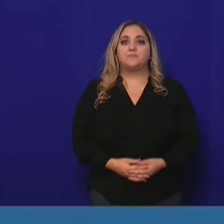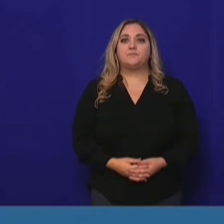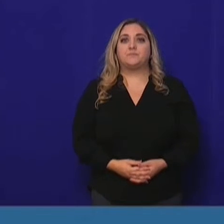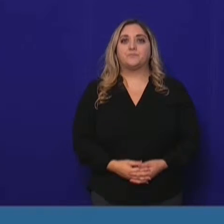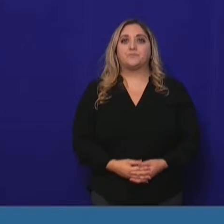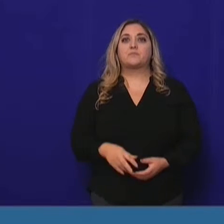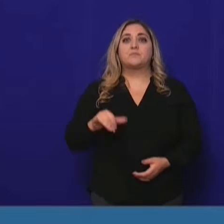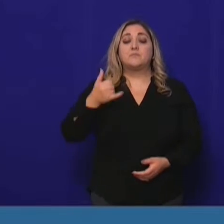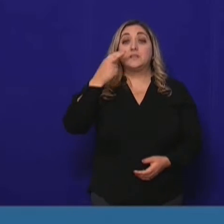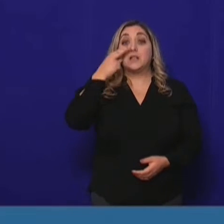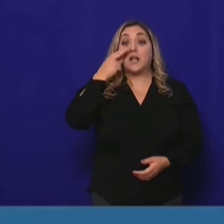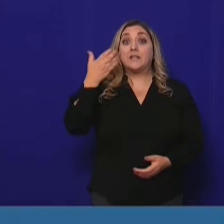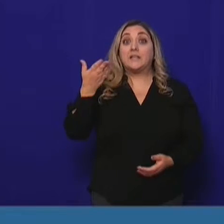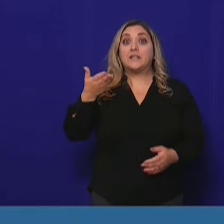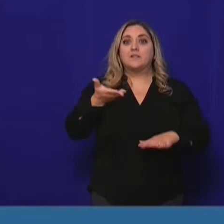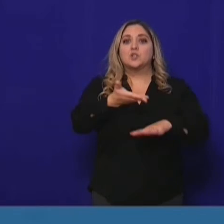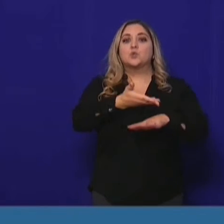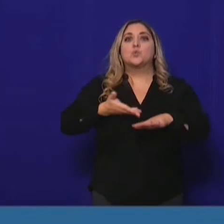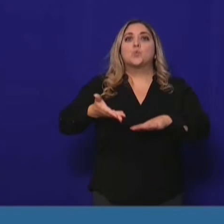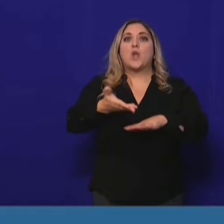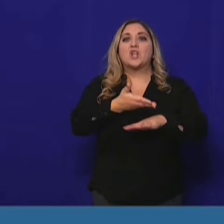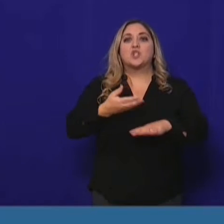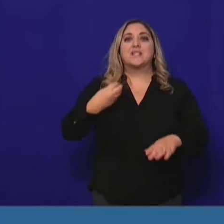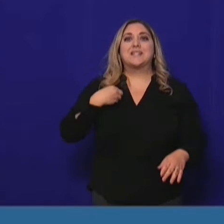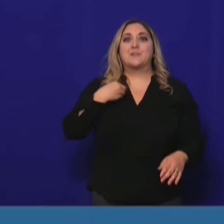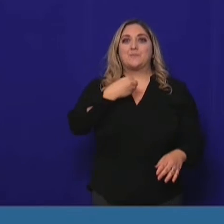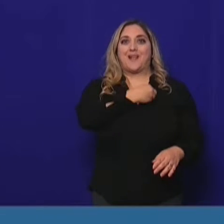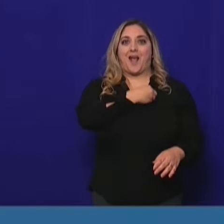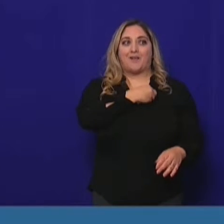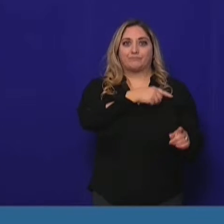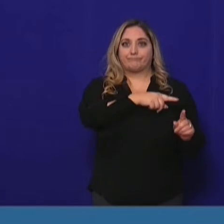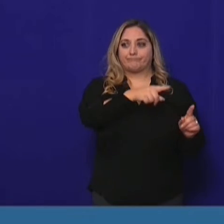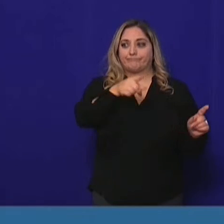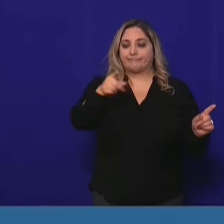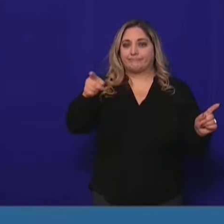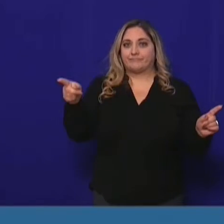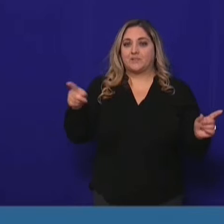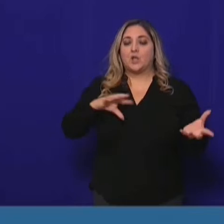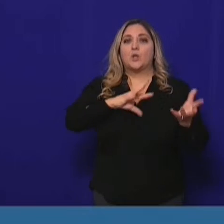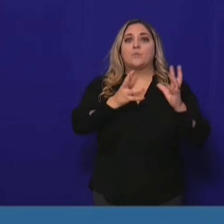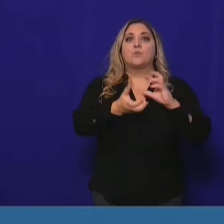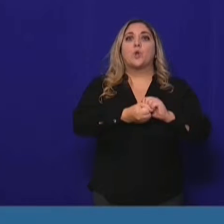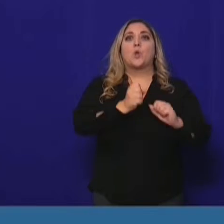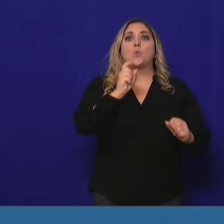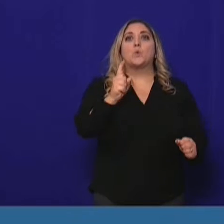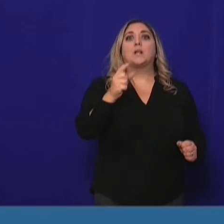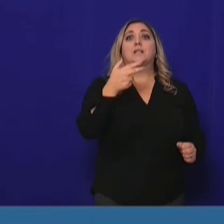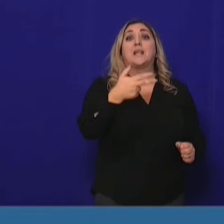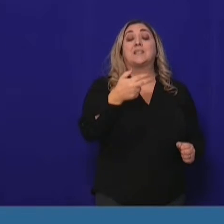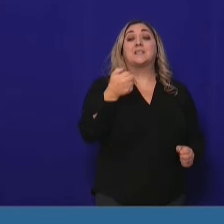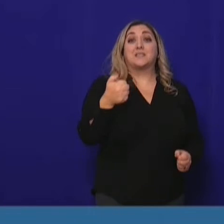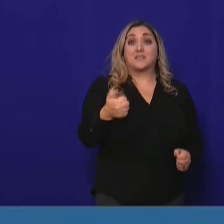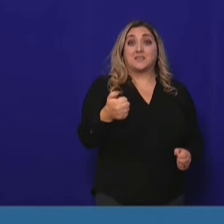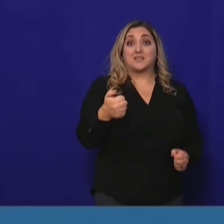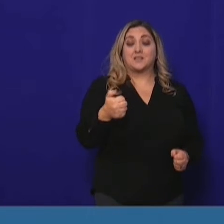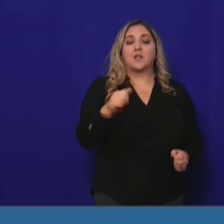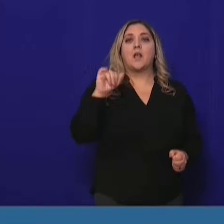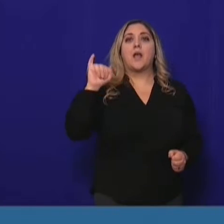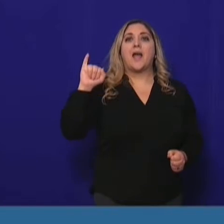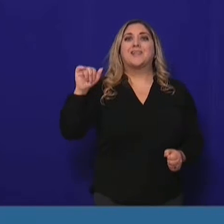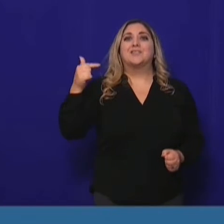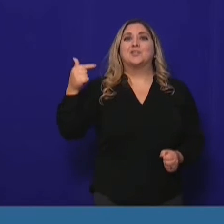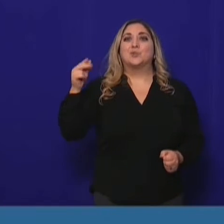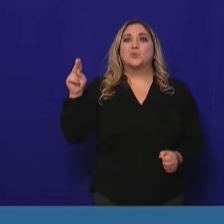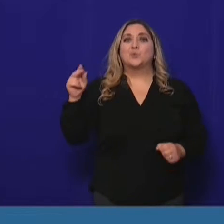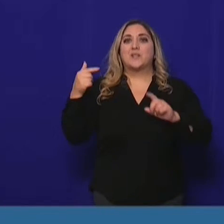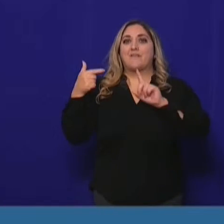Jekk inħarsu lejn is-sitwazzjoni fil-isptarijiet tagħna għandna total ta' 186, fl-ITU għandna